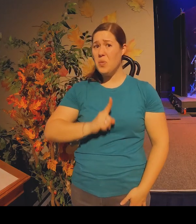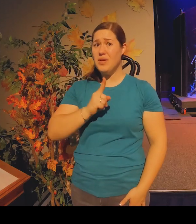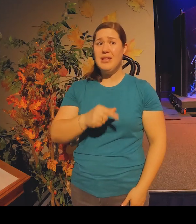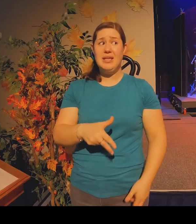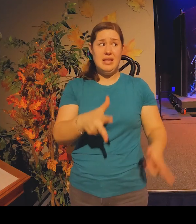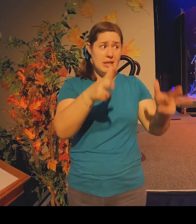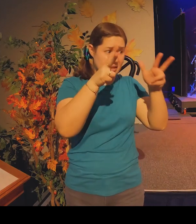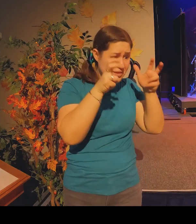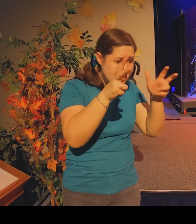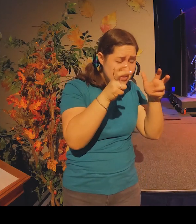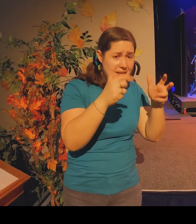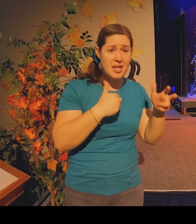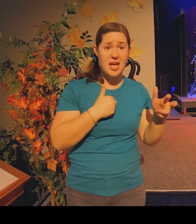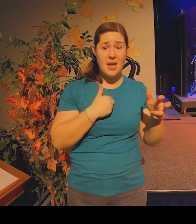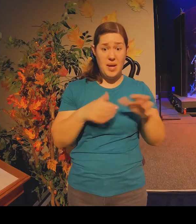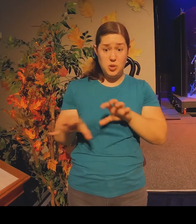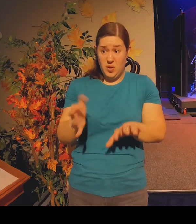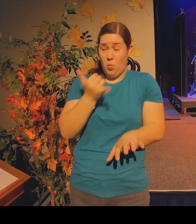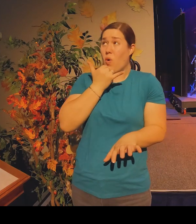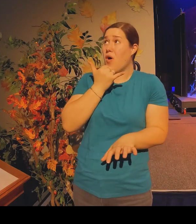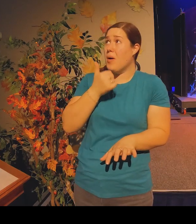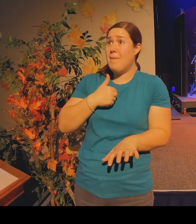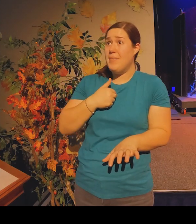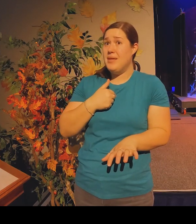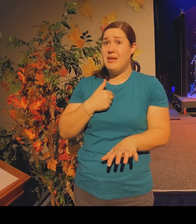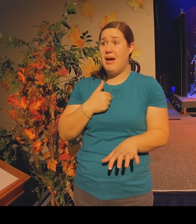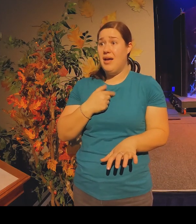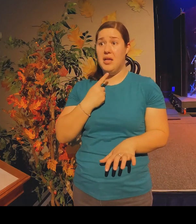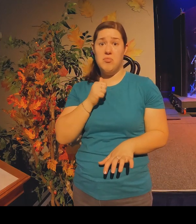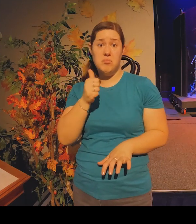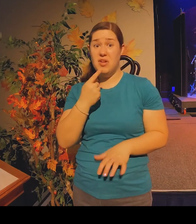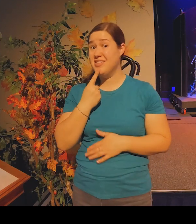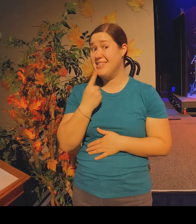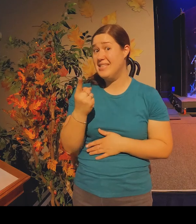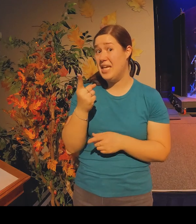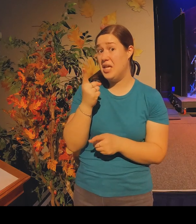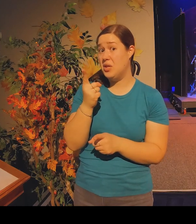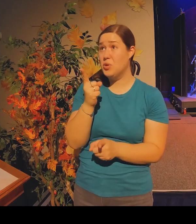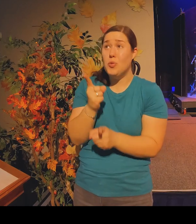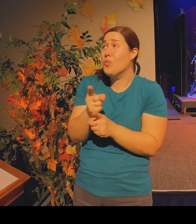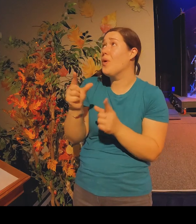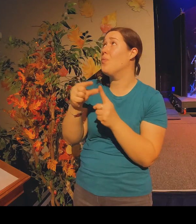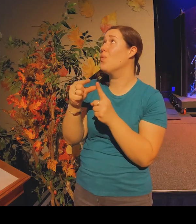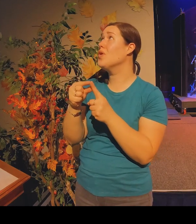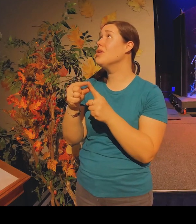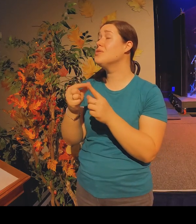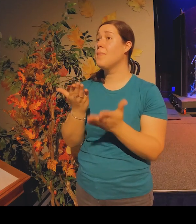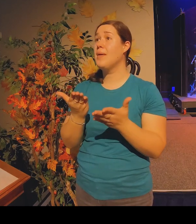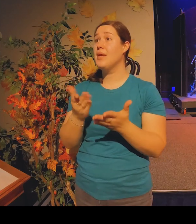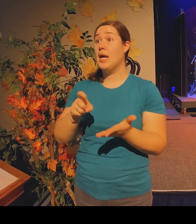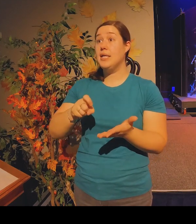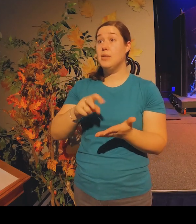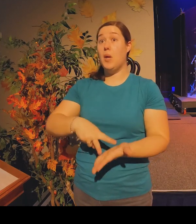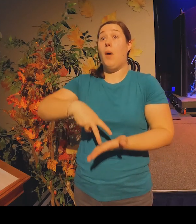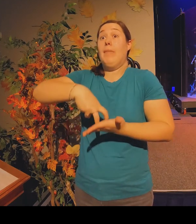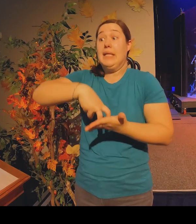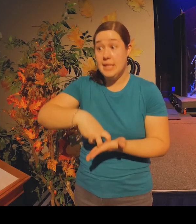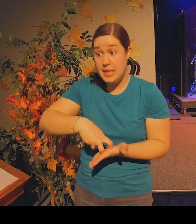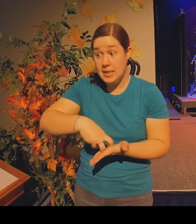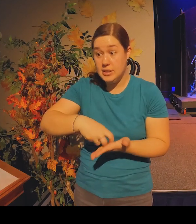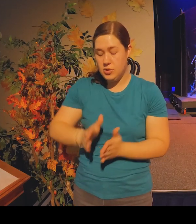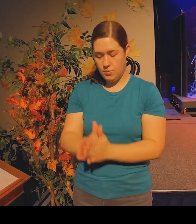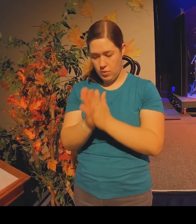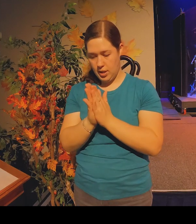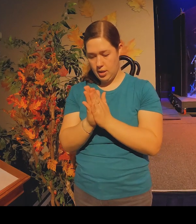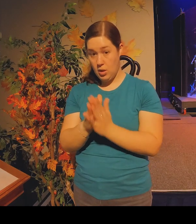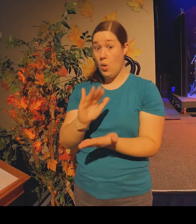my phrasing is not right, or maybe I need to pray on my knees, or maybe I need to sing the right songs in worship before I pray, or